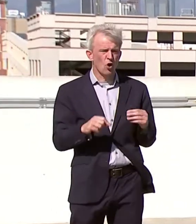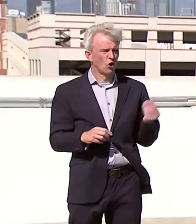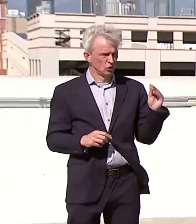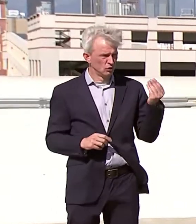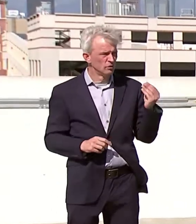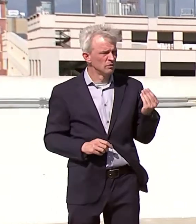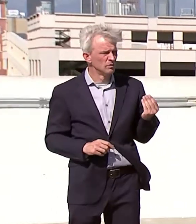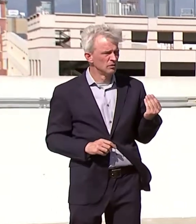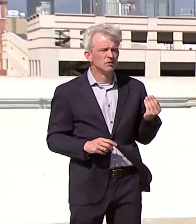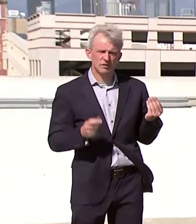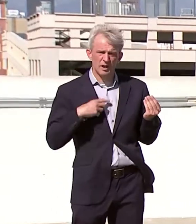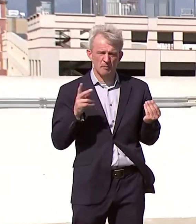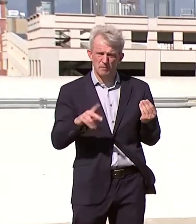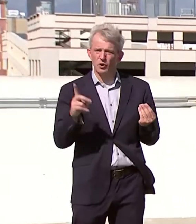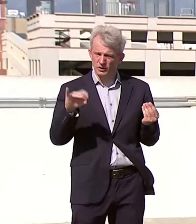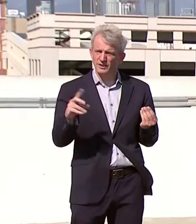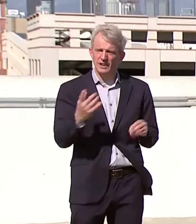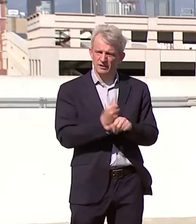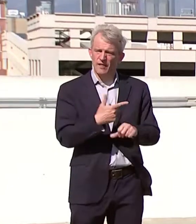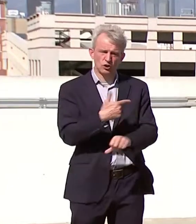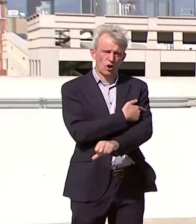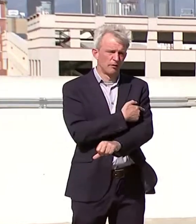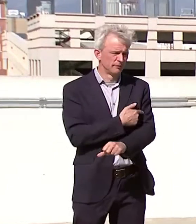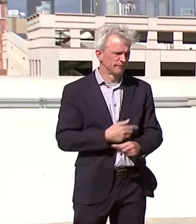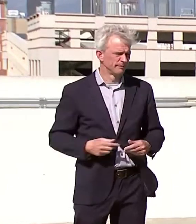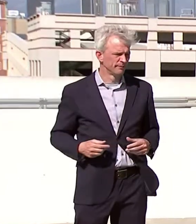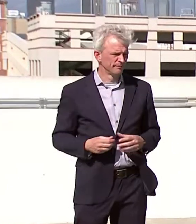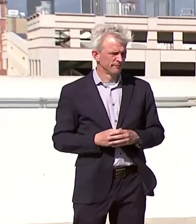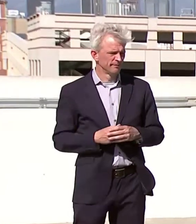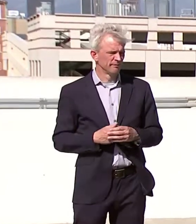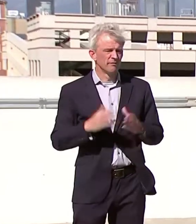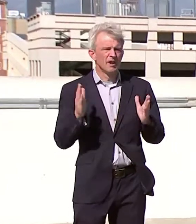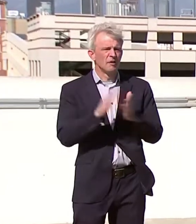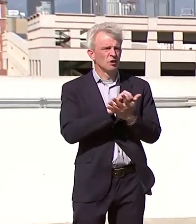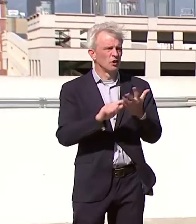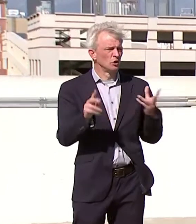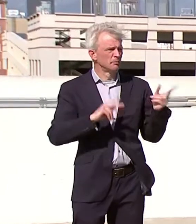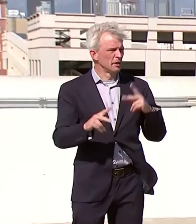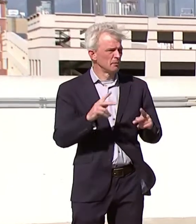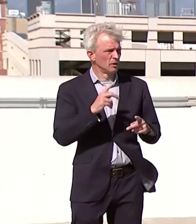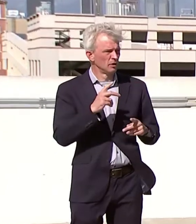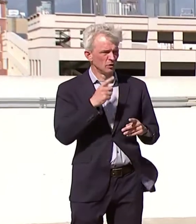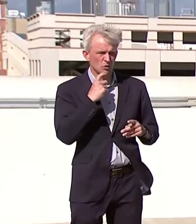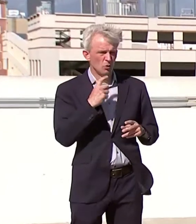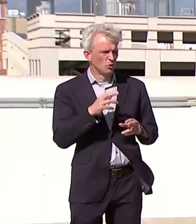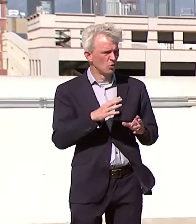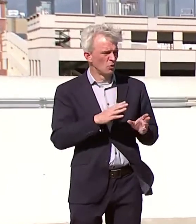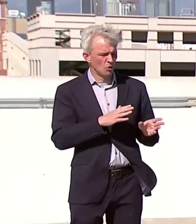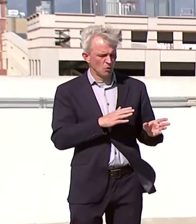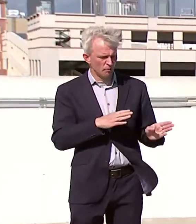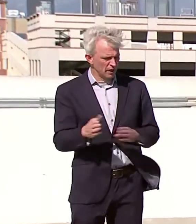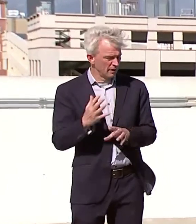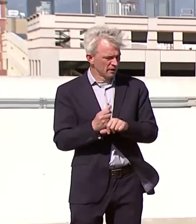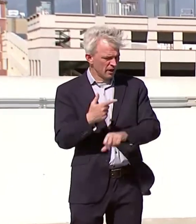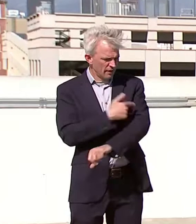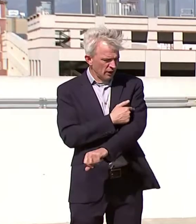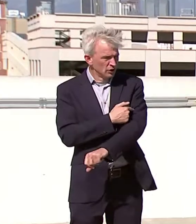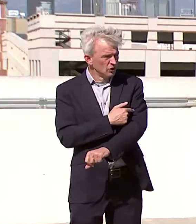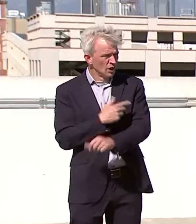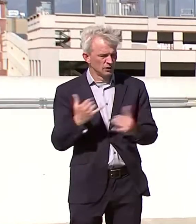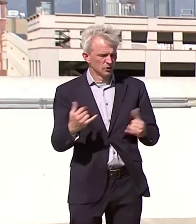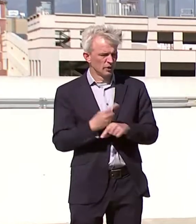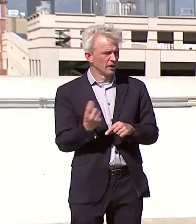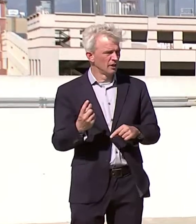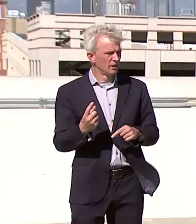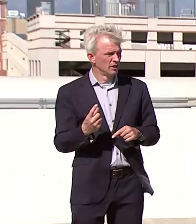demonstrate that they've had the shot. I want to ask those that are going to get their shots today, including Magic, Arsenio, and Danny,